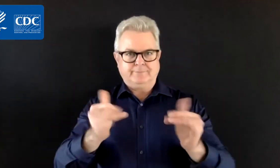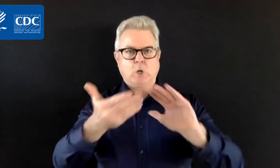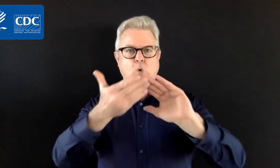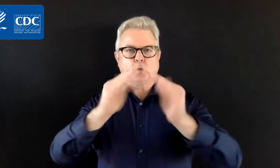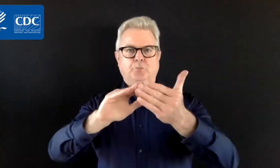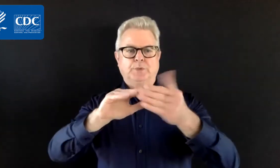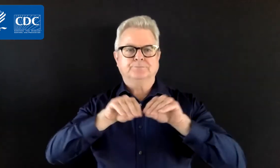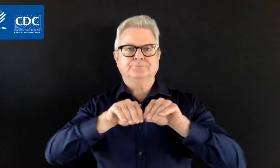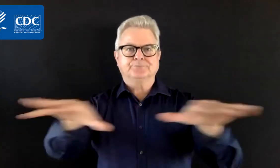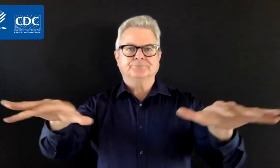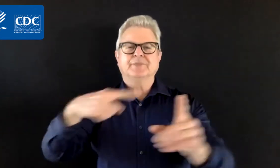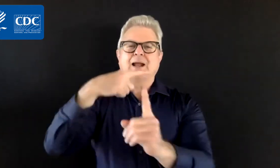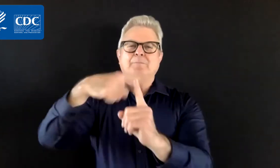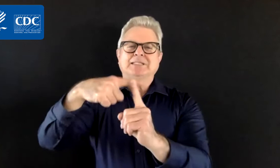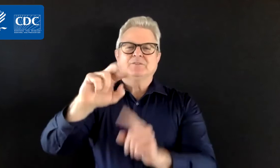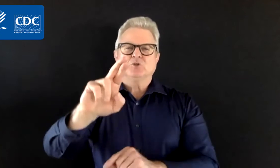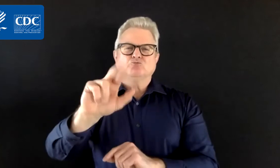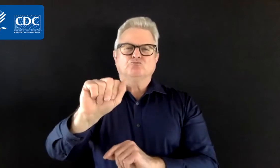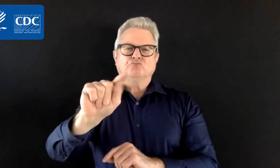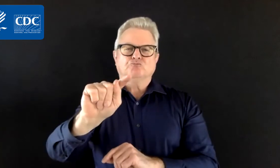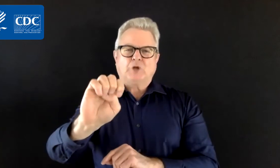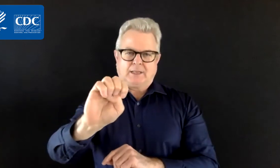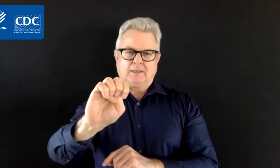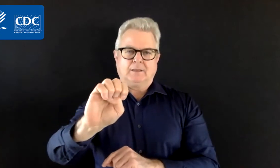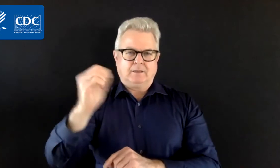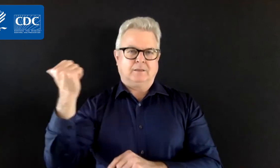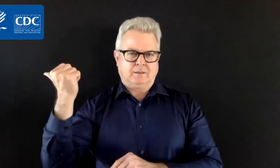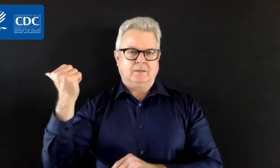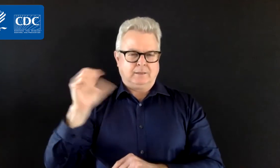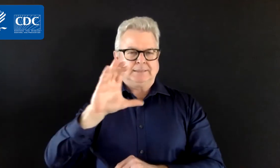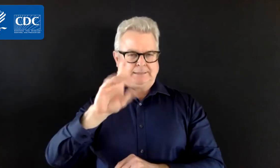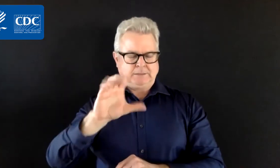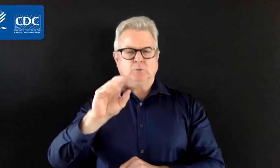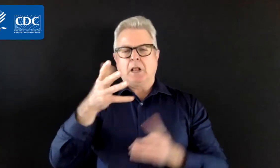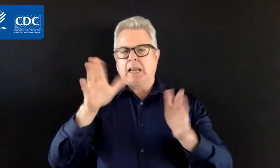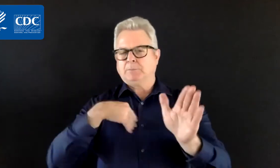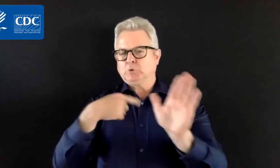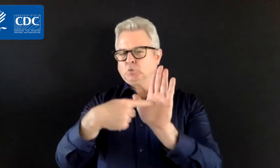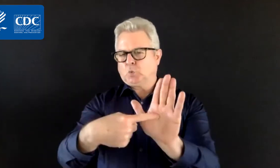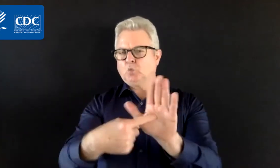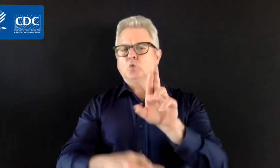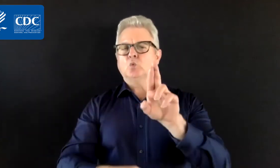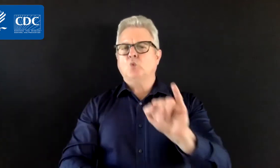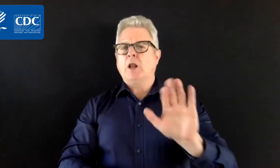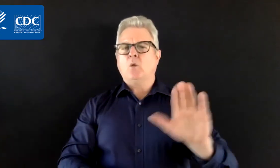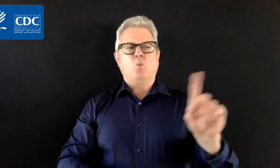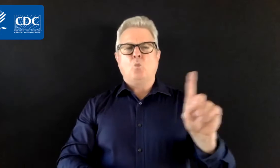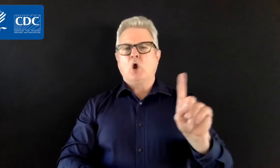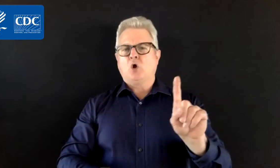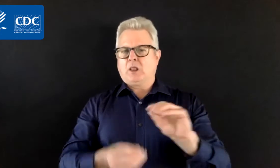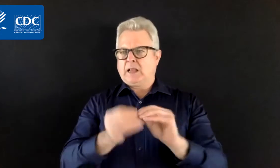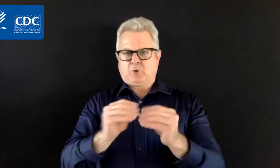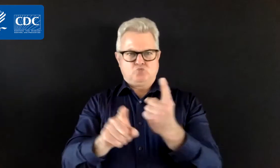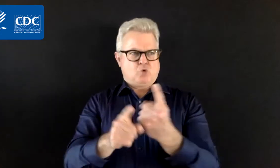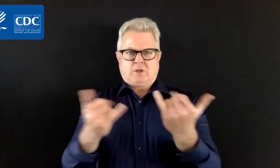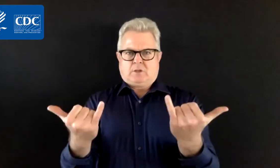disease, and that is community transmission rate. So I would like to share